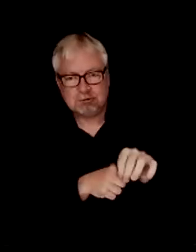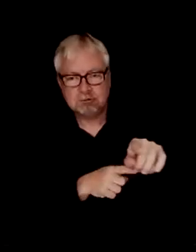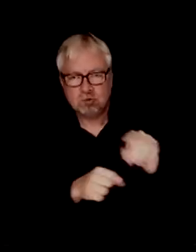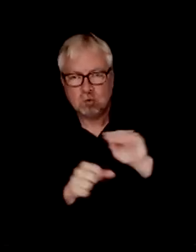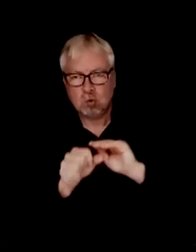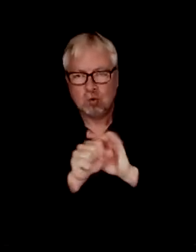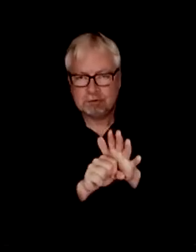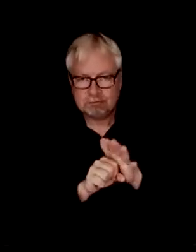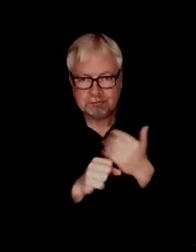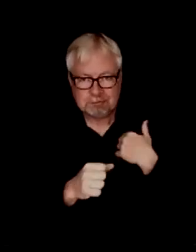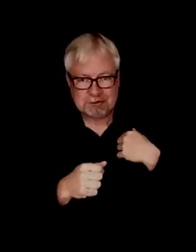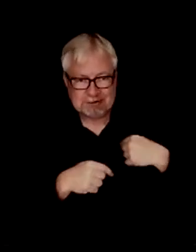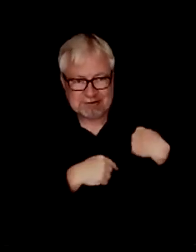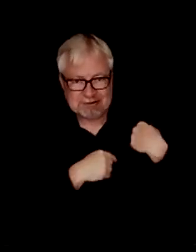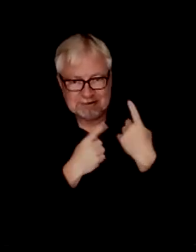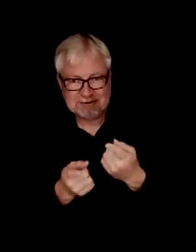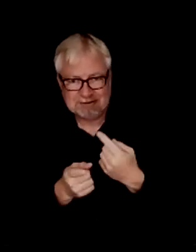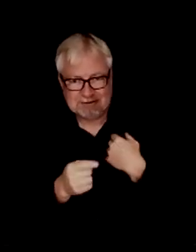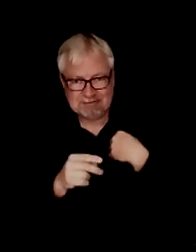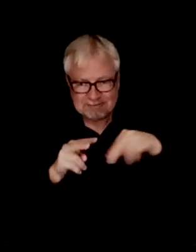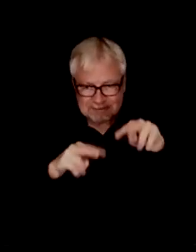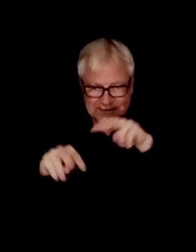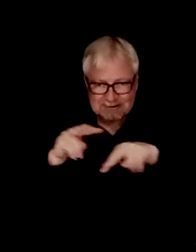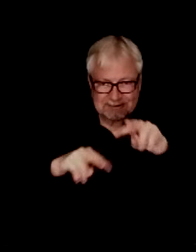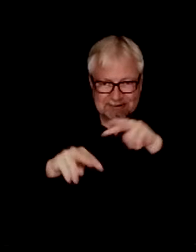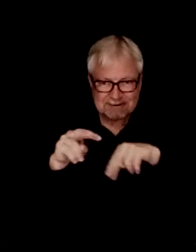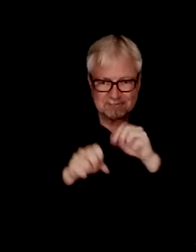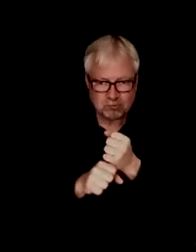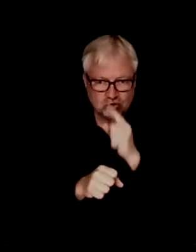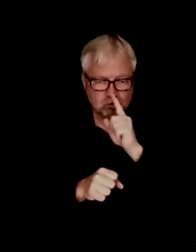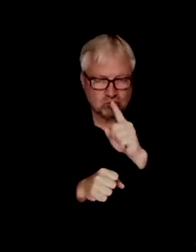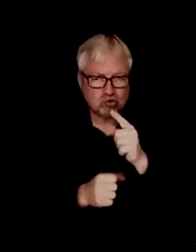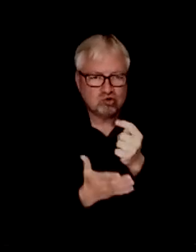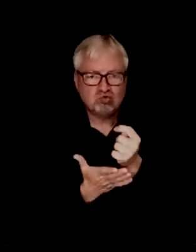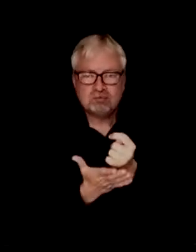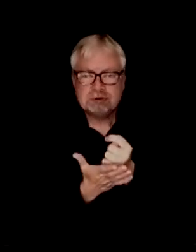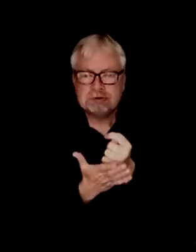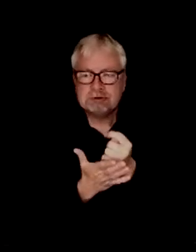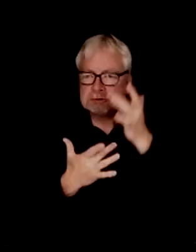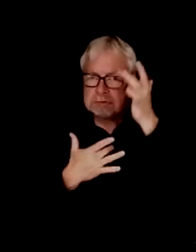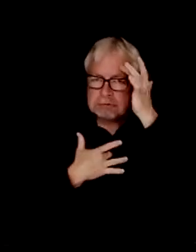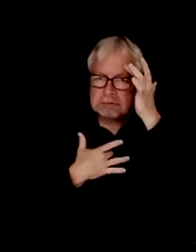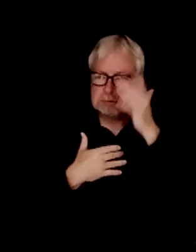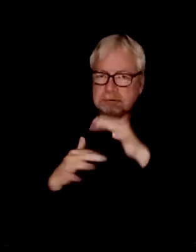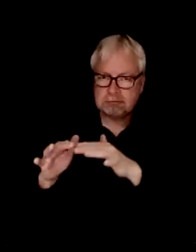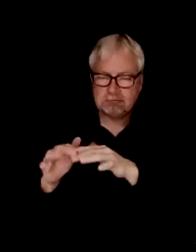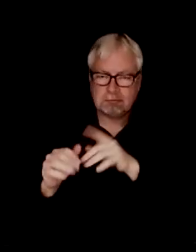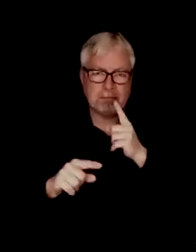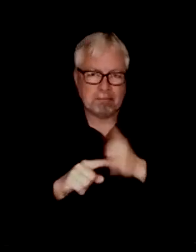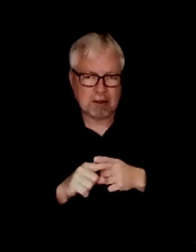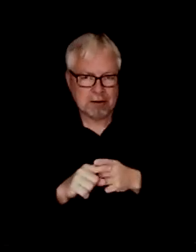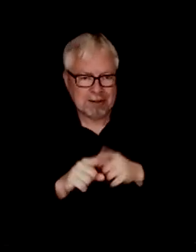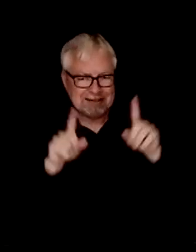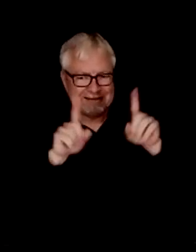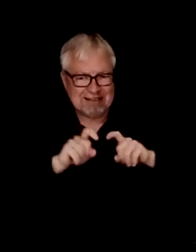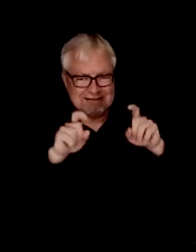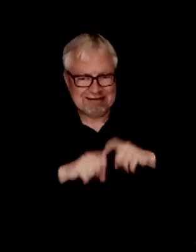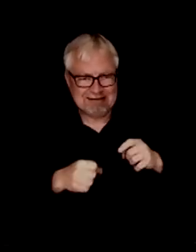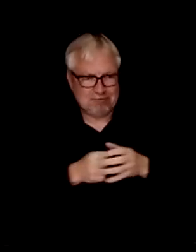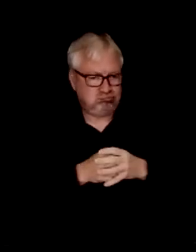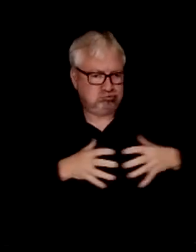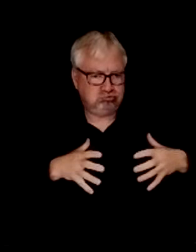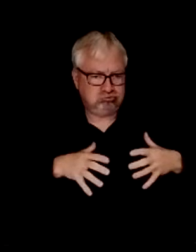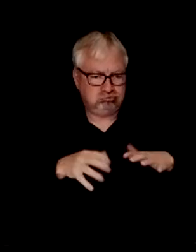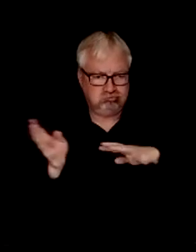disease and to develop a strong testing system to help slow the spread. And then scientists had the heavy lift of developing a